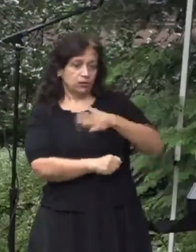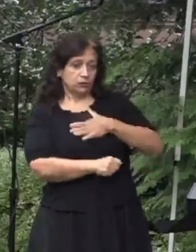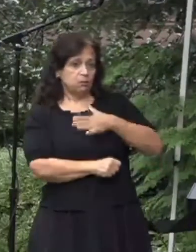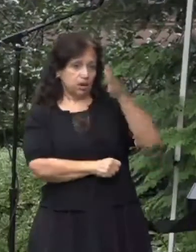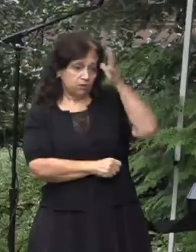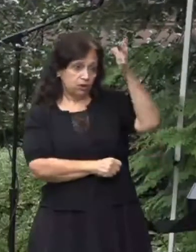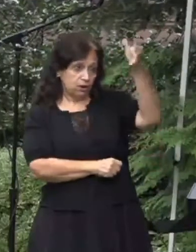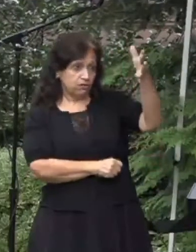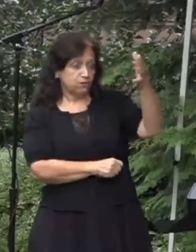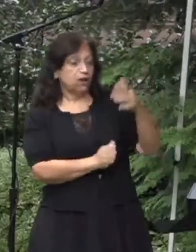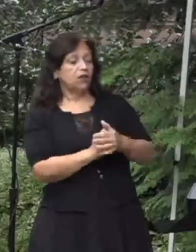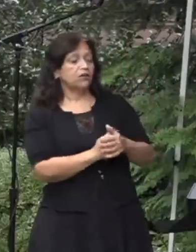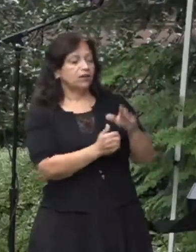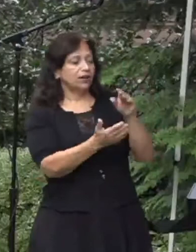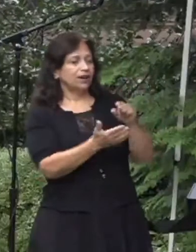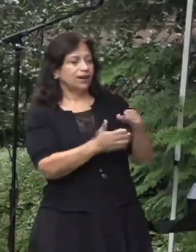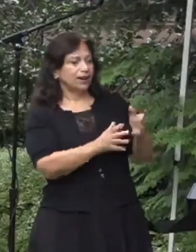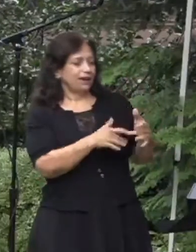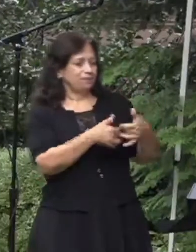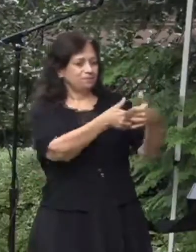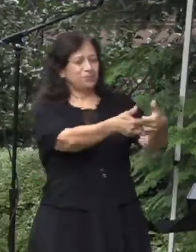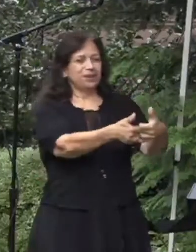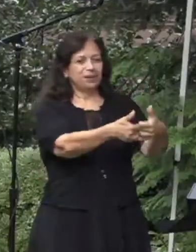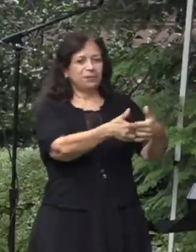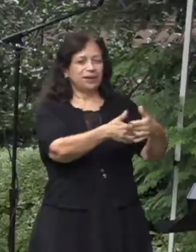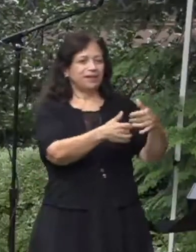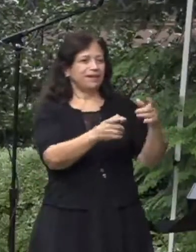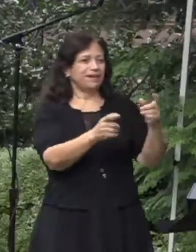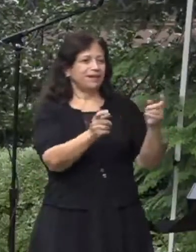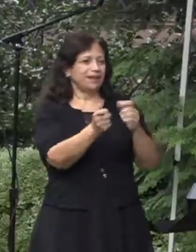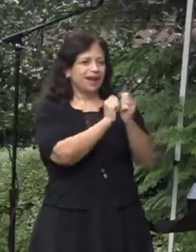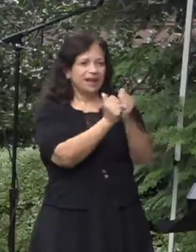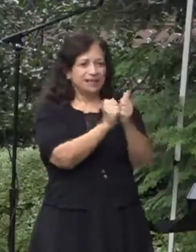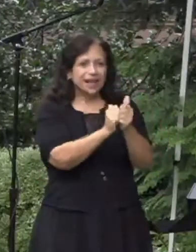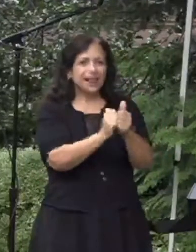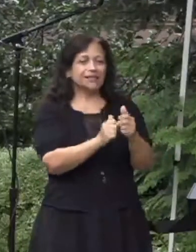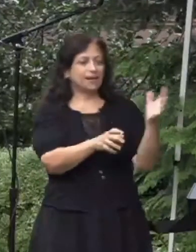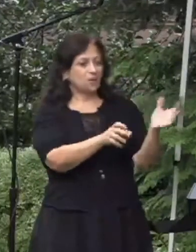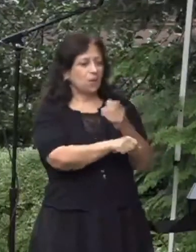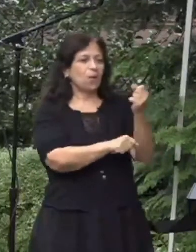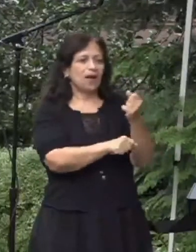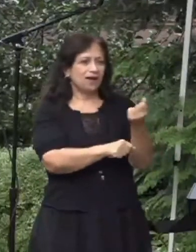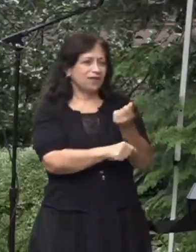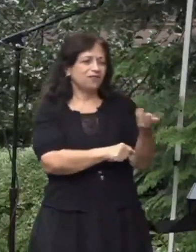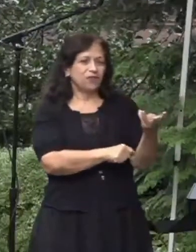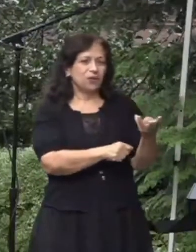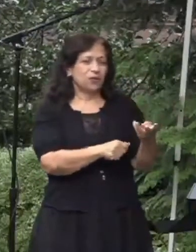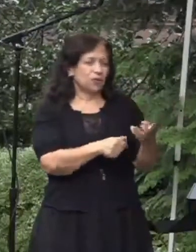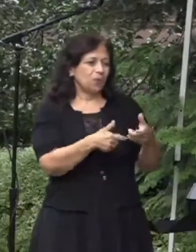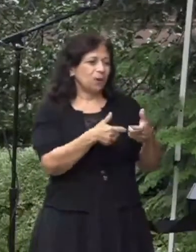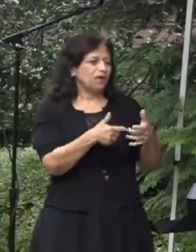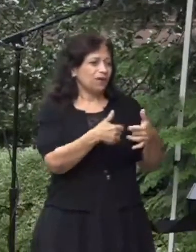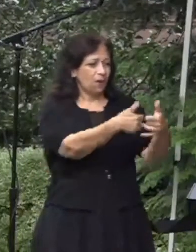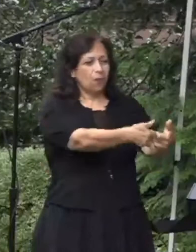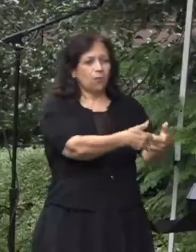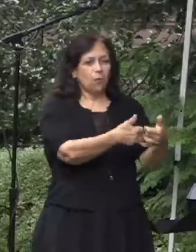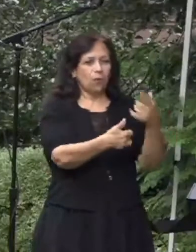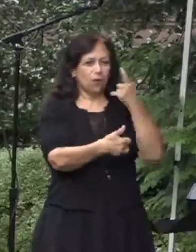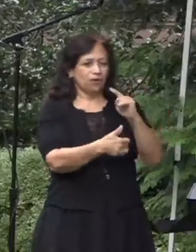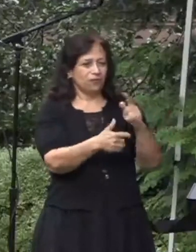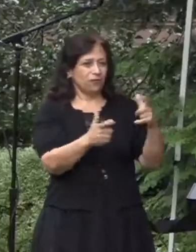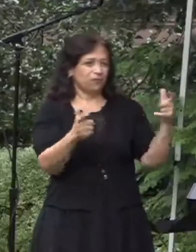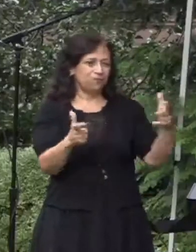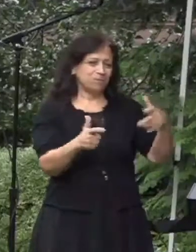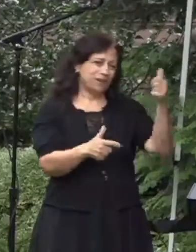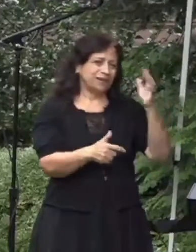even entered it in local fairs and contests, and it won a few awards along the way. As